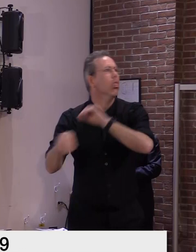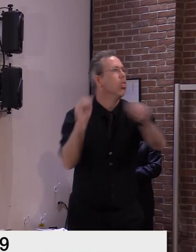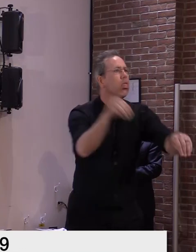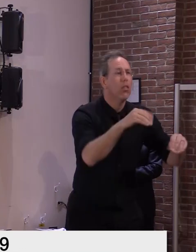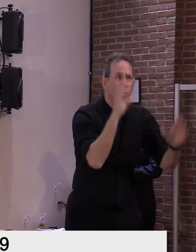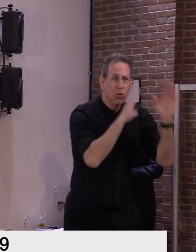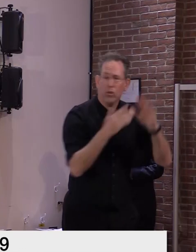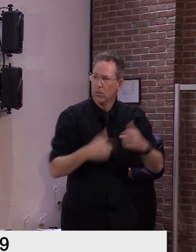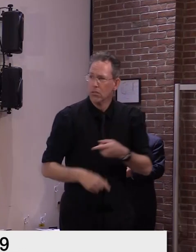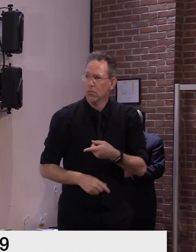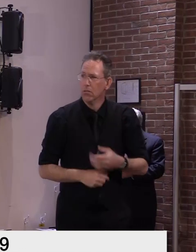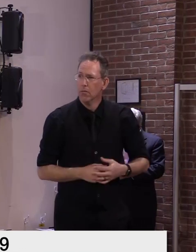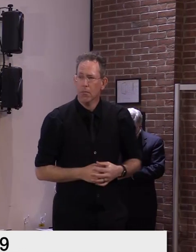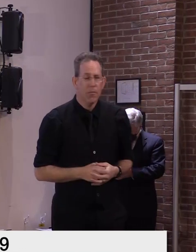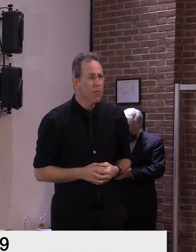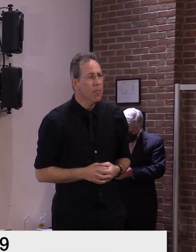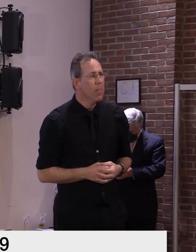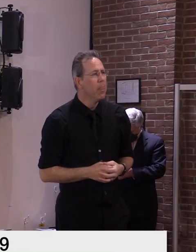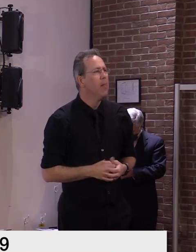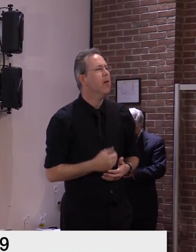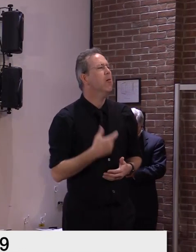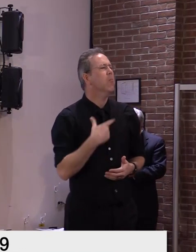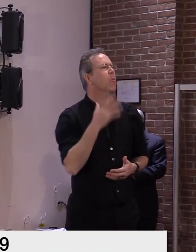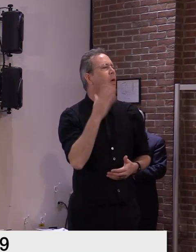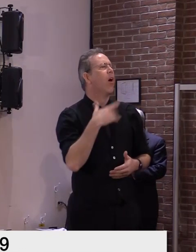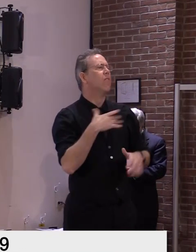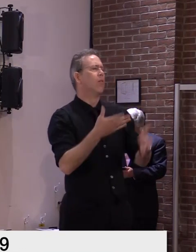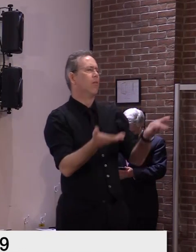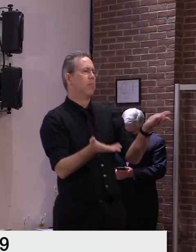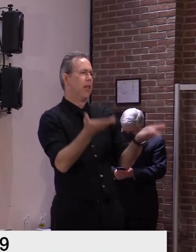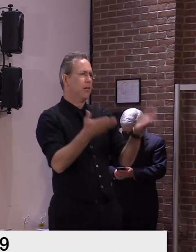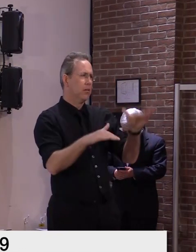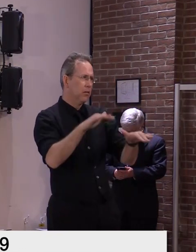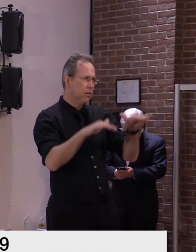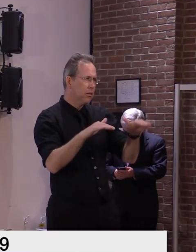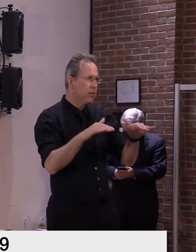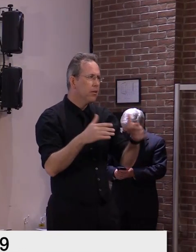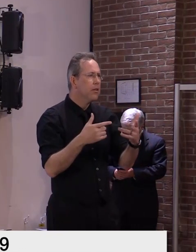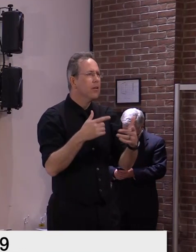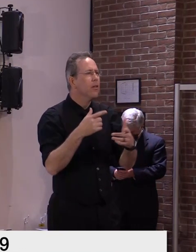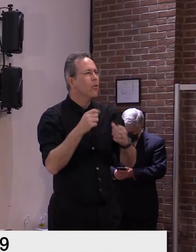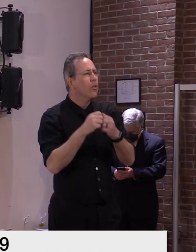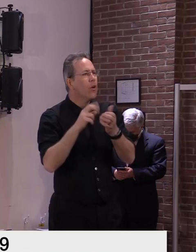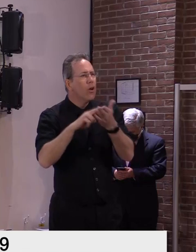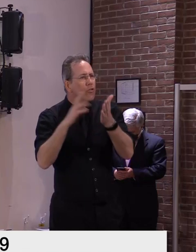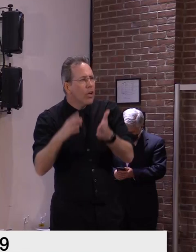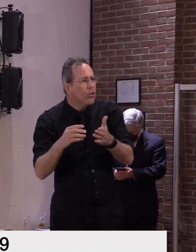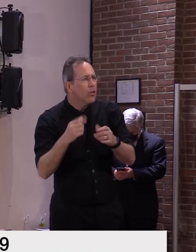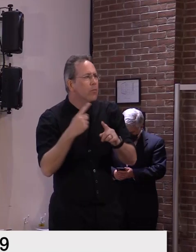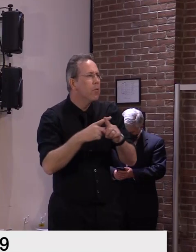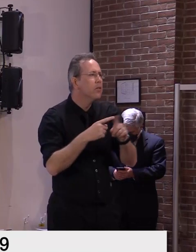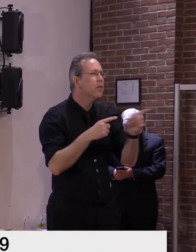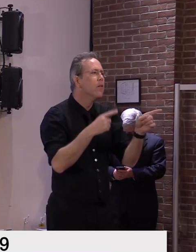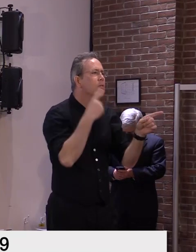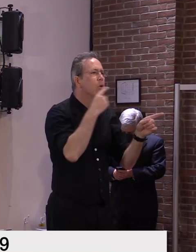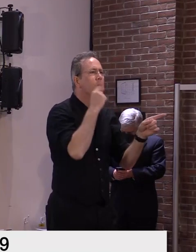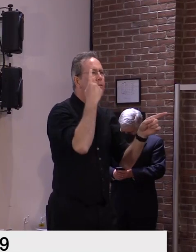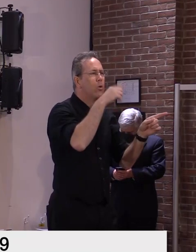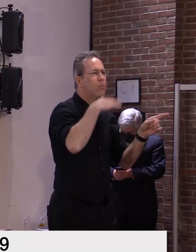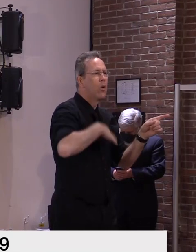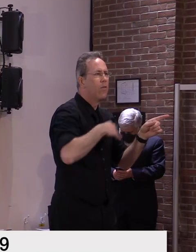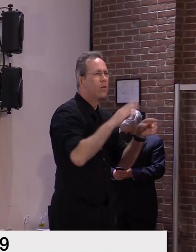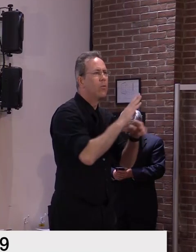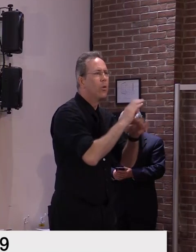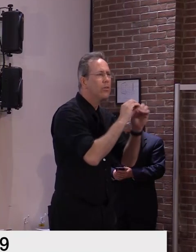CUDs and other organizations, for-profit organizations. So there'll be some competition as well.